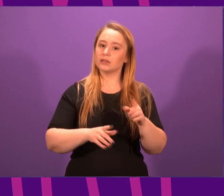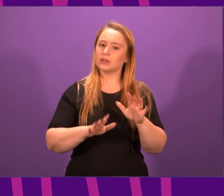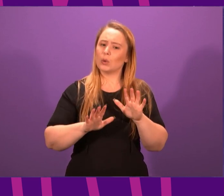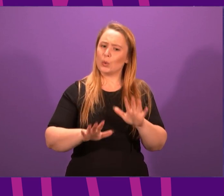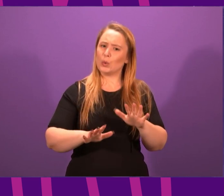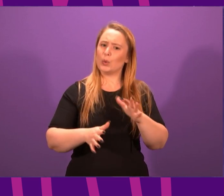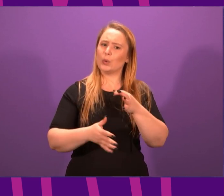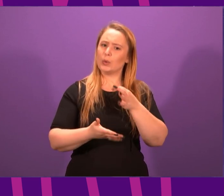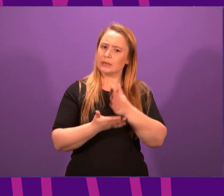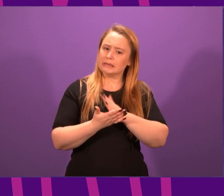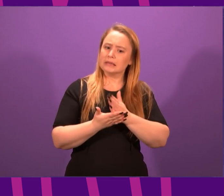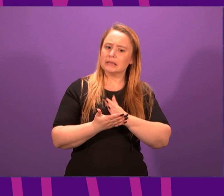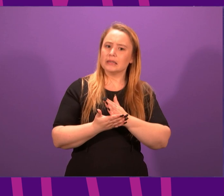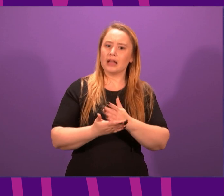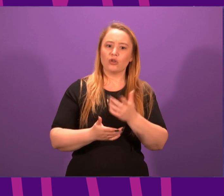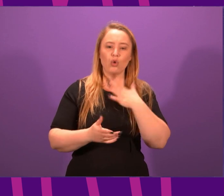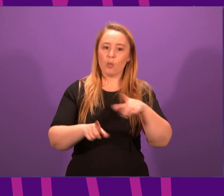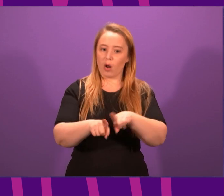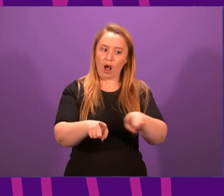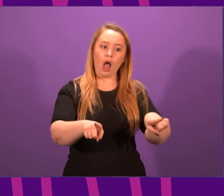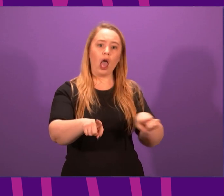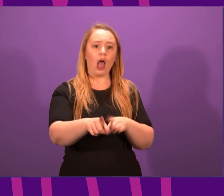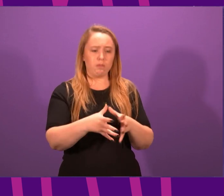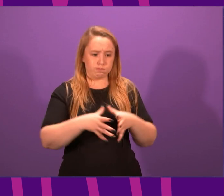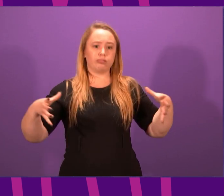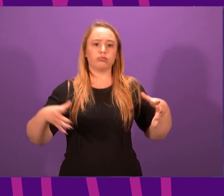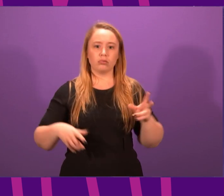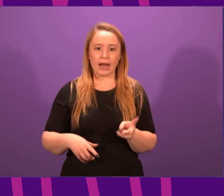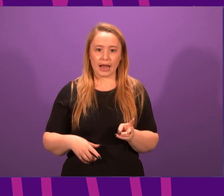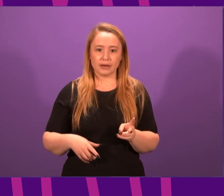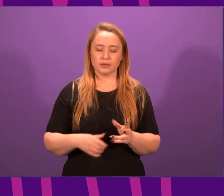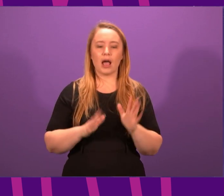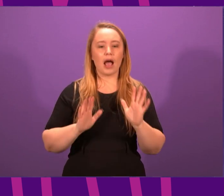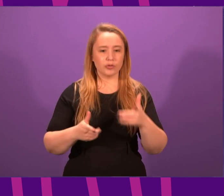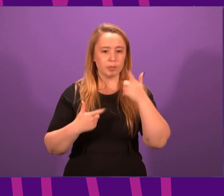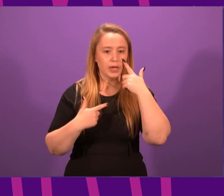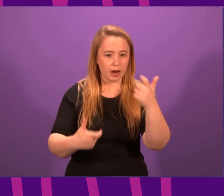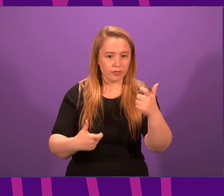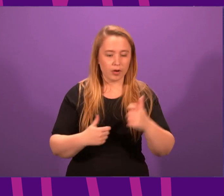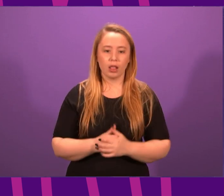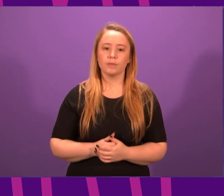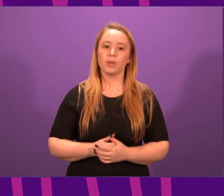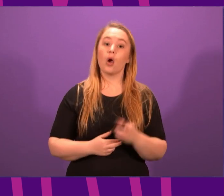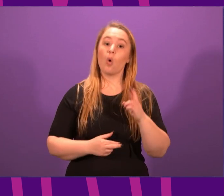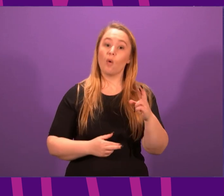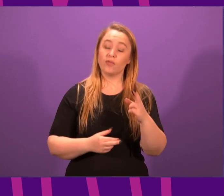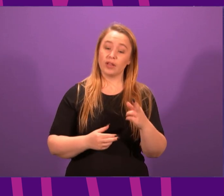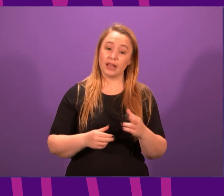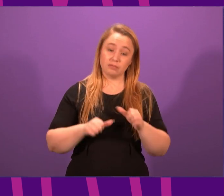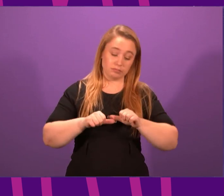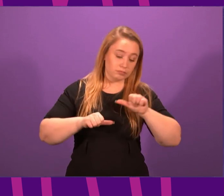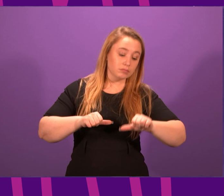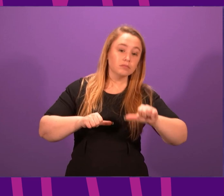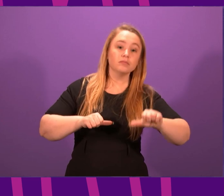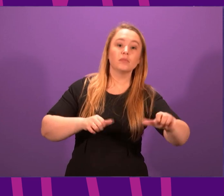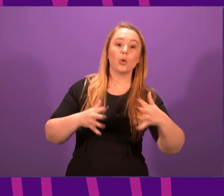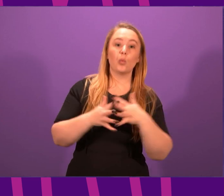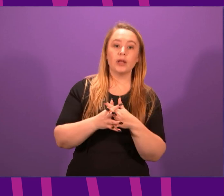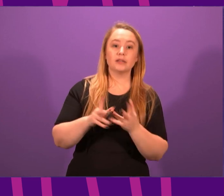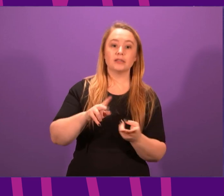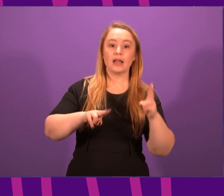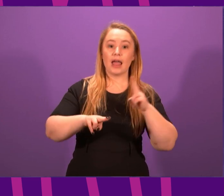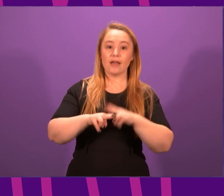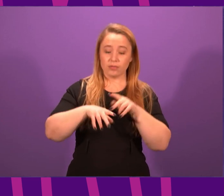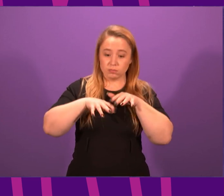could go in the wrong direction, so we must take care. I hope that over the next couple of weeks, if progress in slowing the rate of new